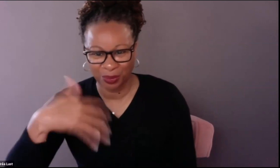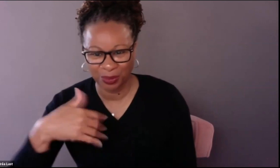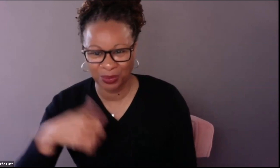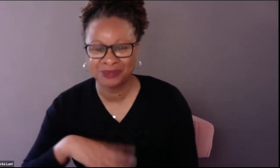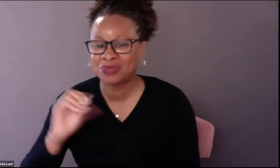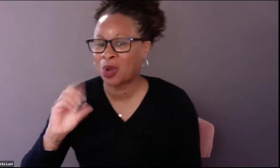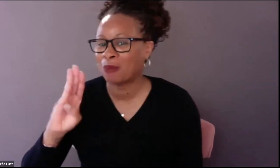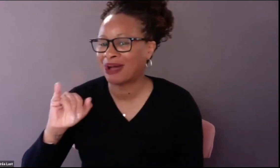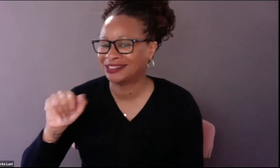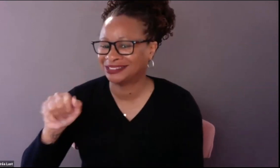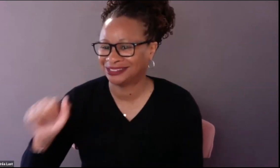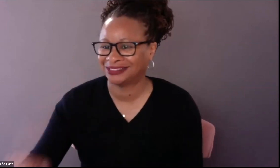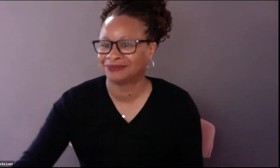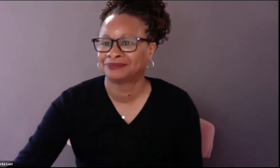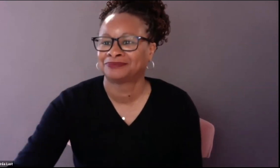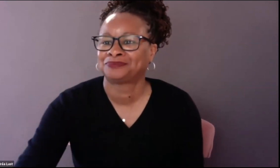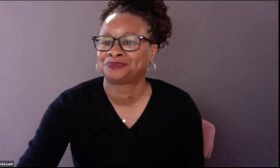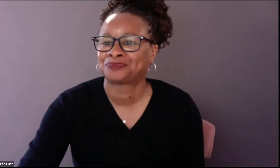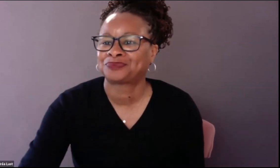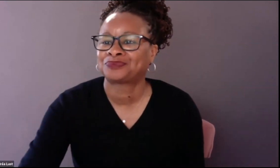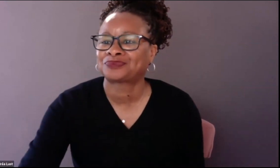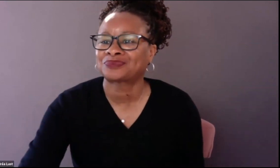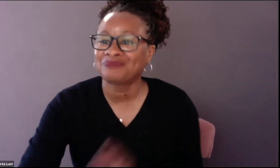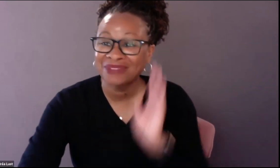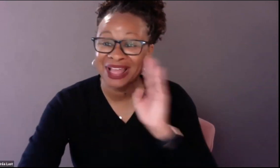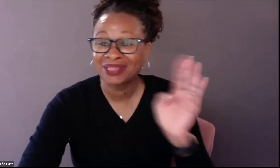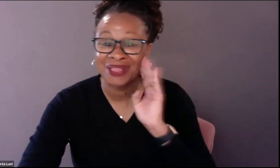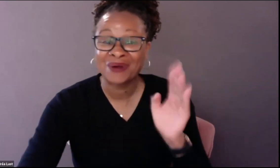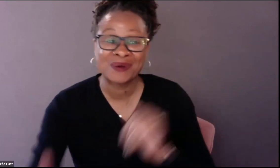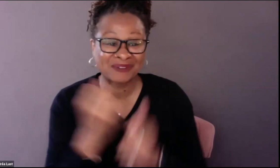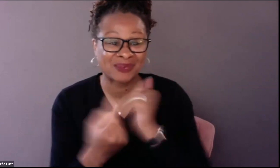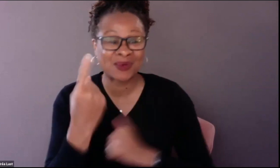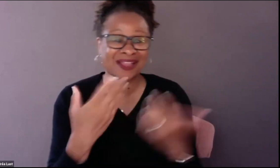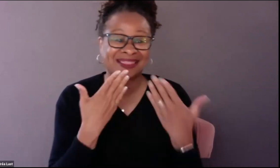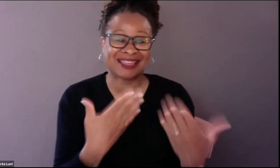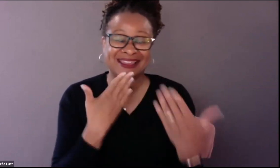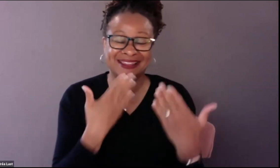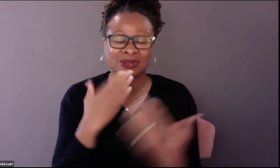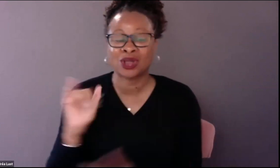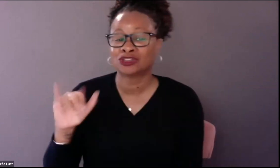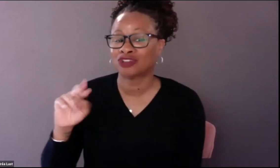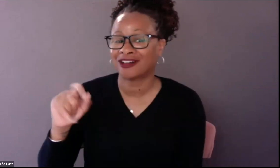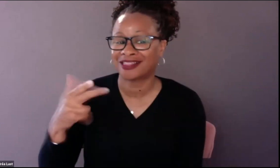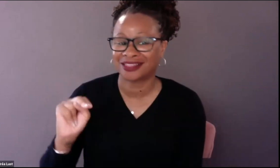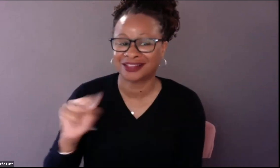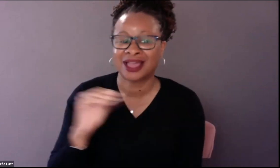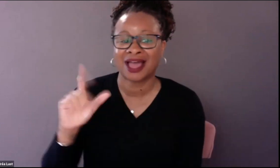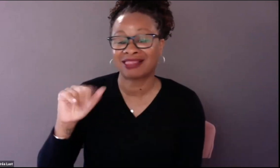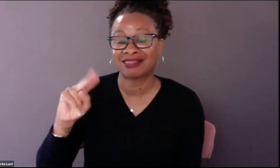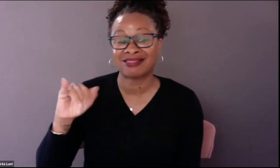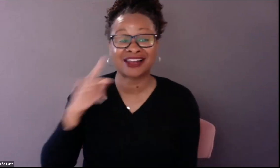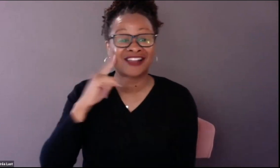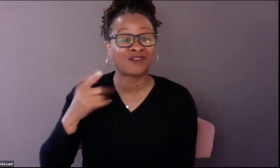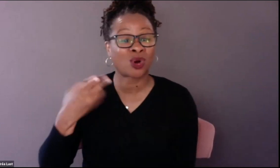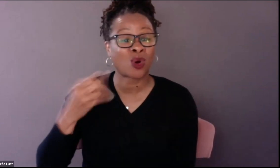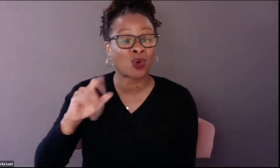Oboi. Yes, sir. Hello, everyone. And thank you, Jonathan and Lonnie, for hosting us.